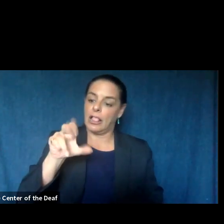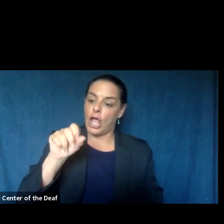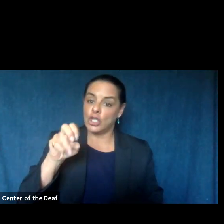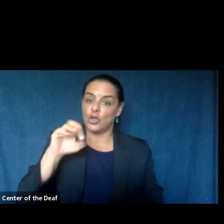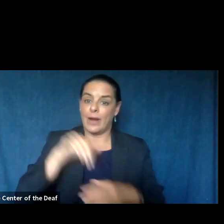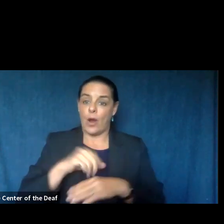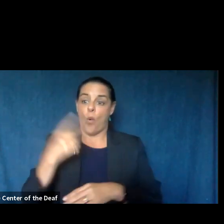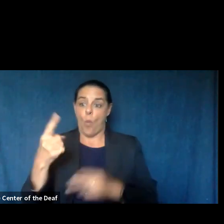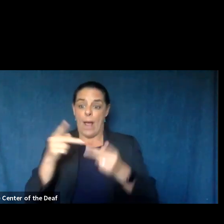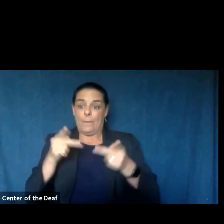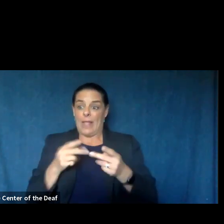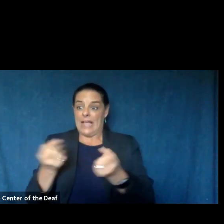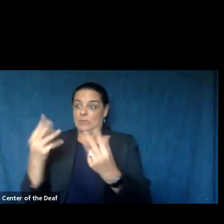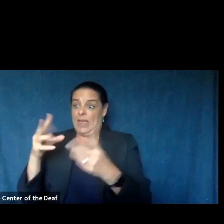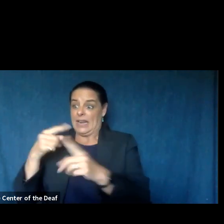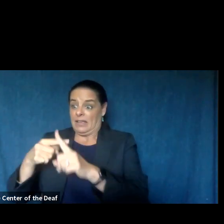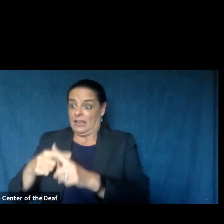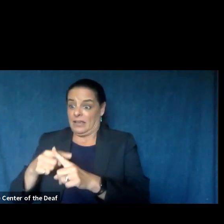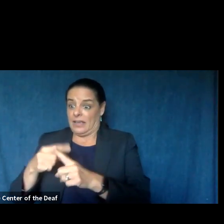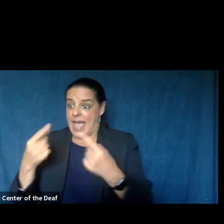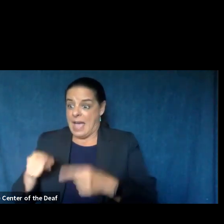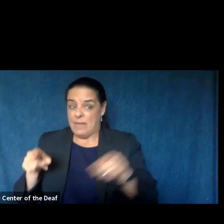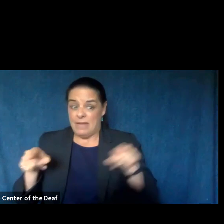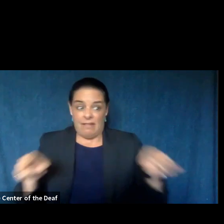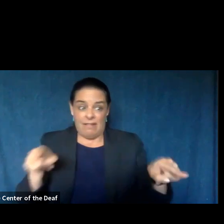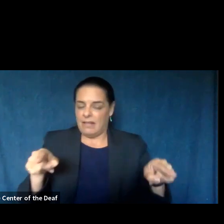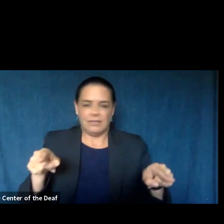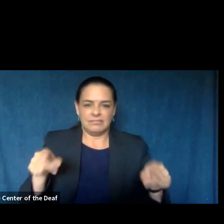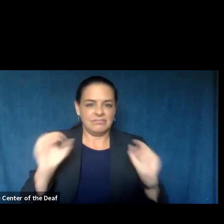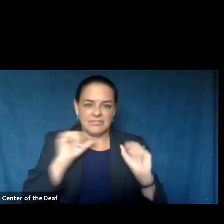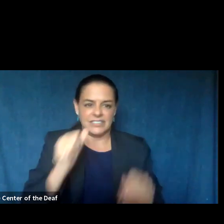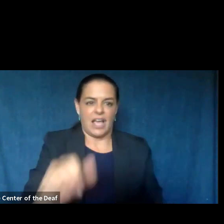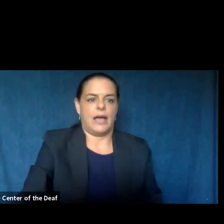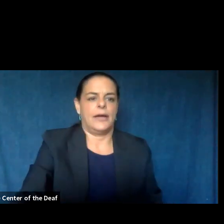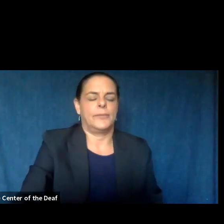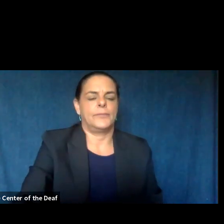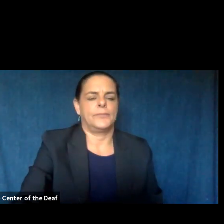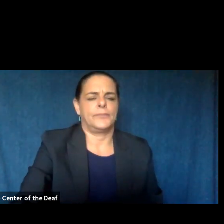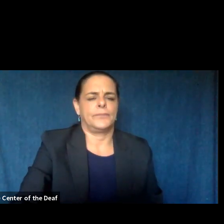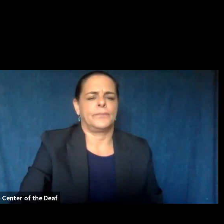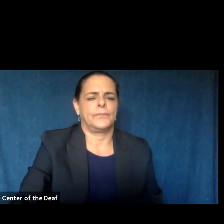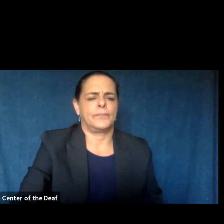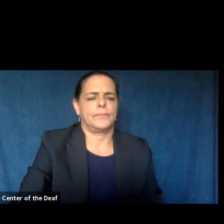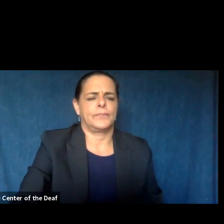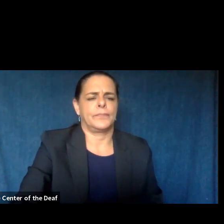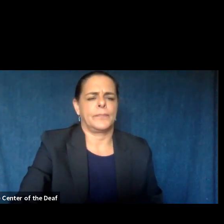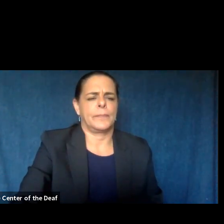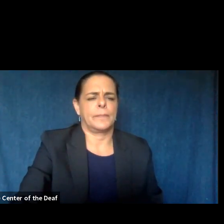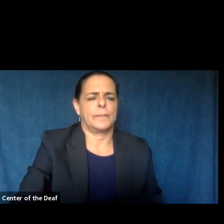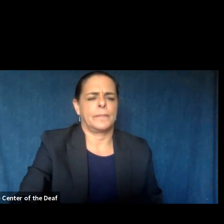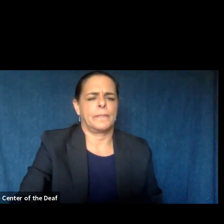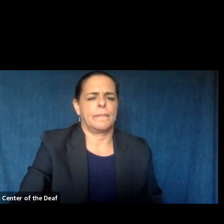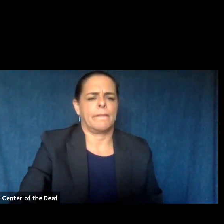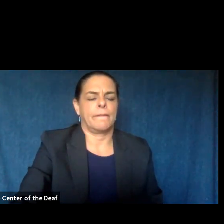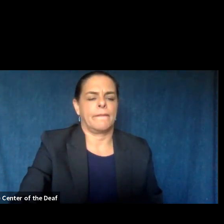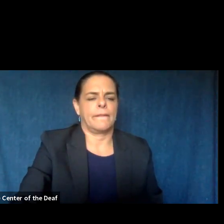single location or type of facility. All right, I'm hearing that might be hard to hear me asking the question, so I'll speak up just a bit. The next question